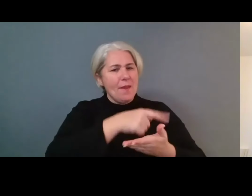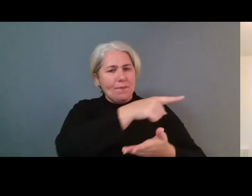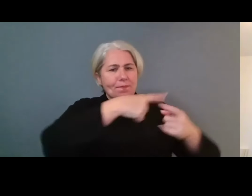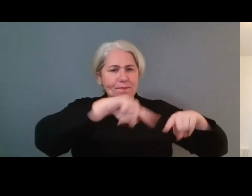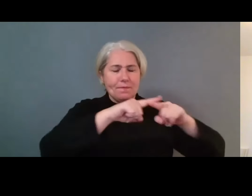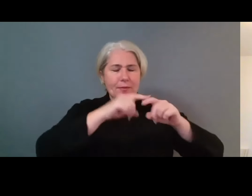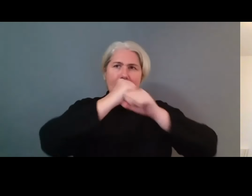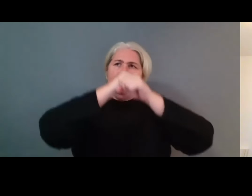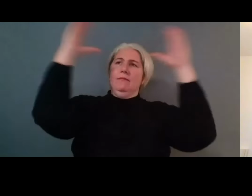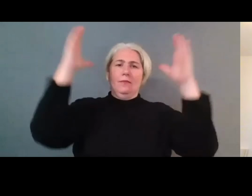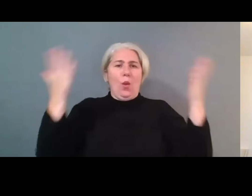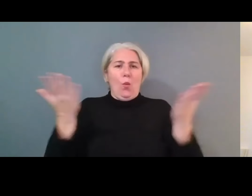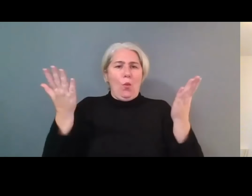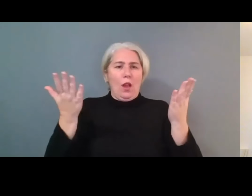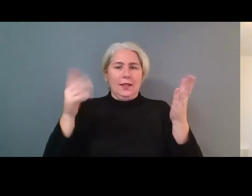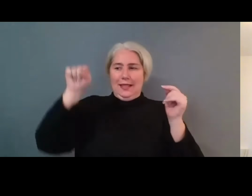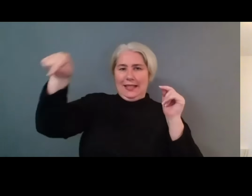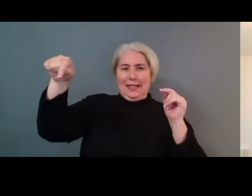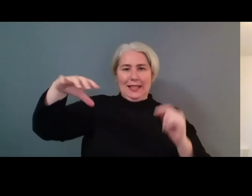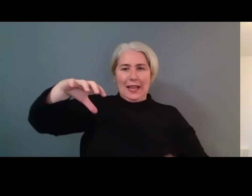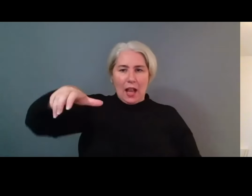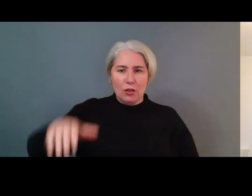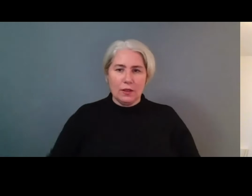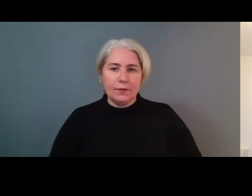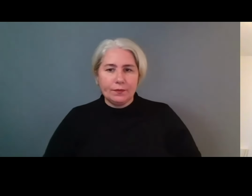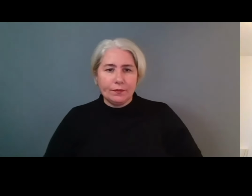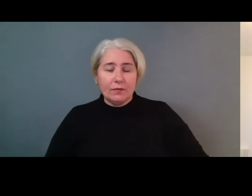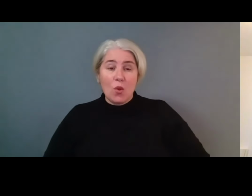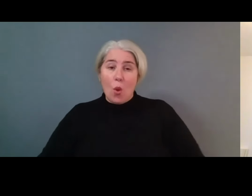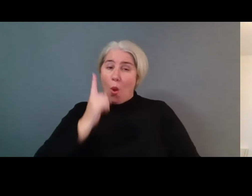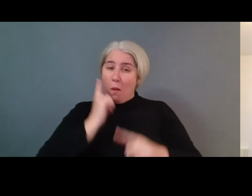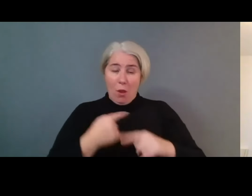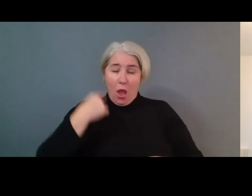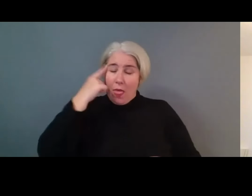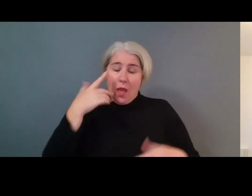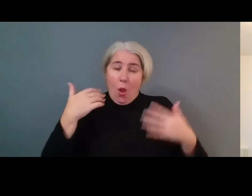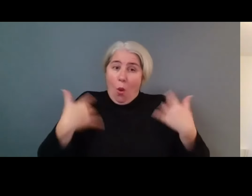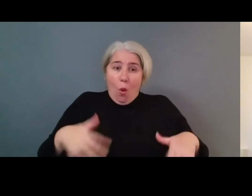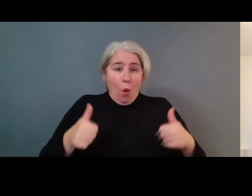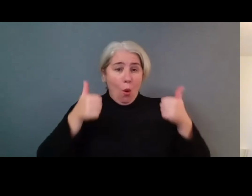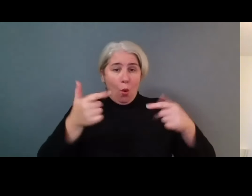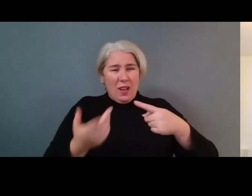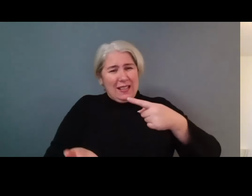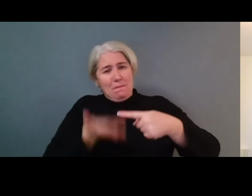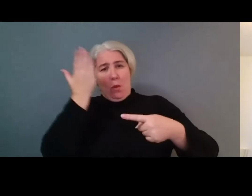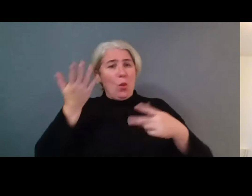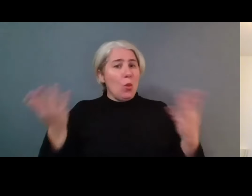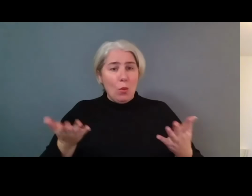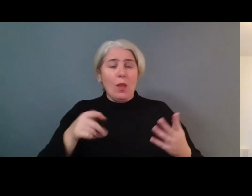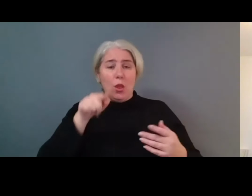don't underestimate personal stories and powerful testimonies, which should be part of